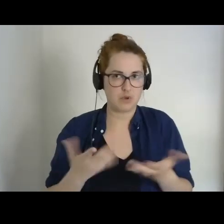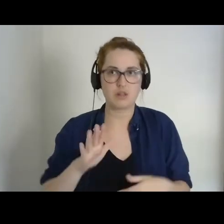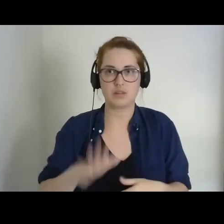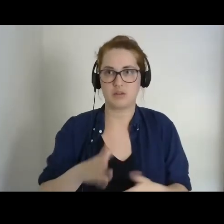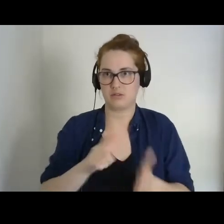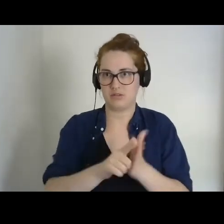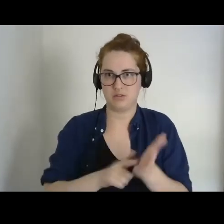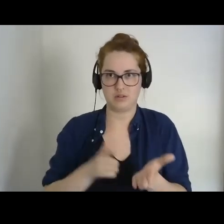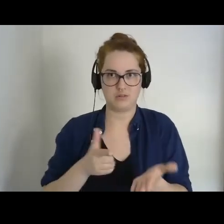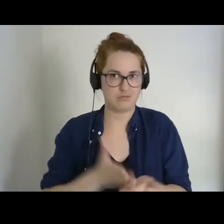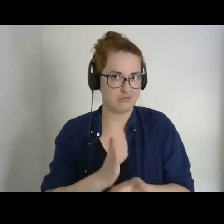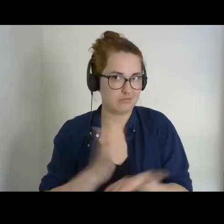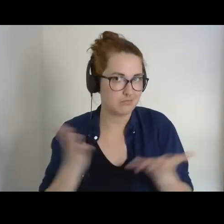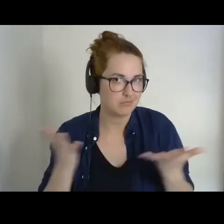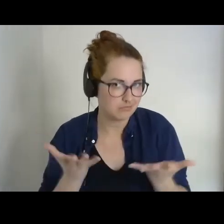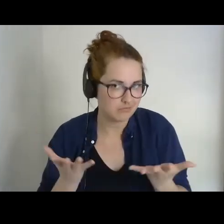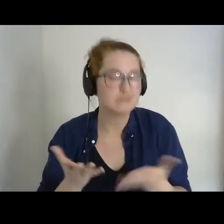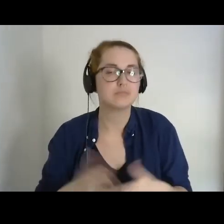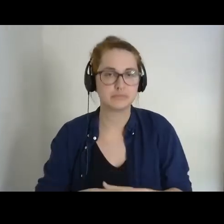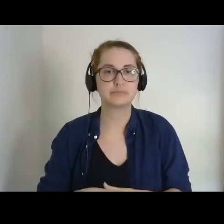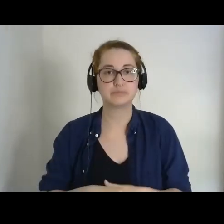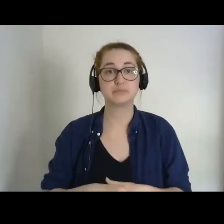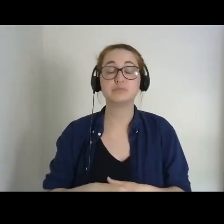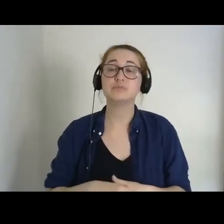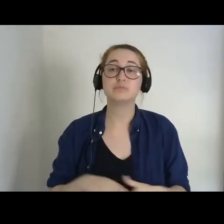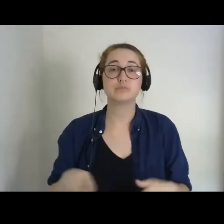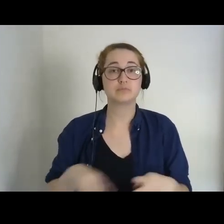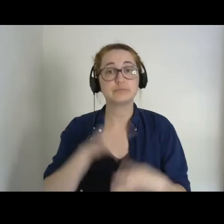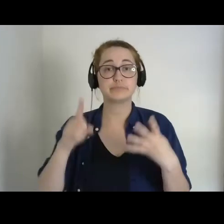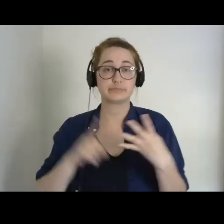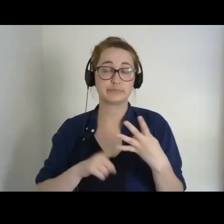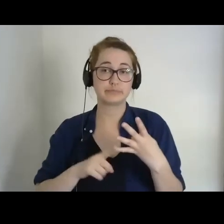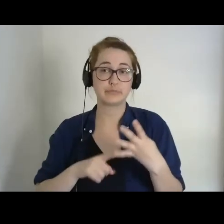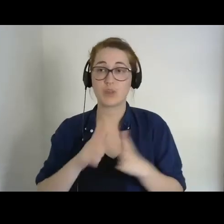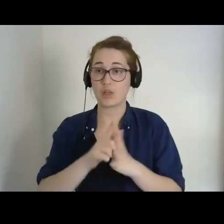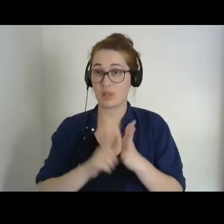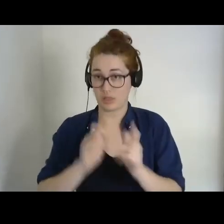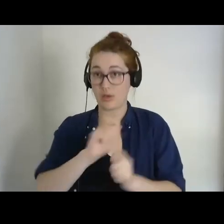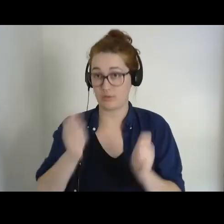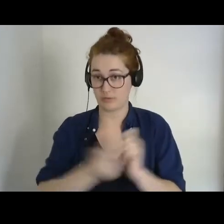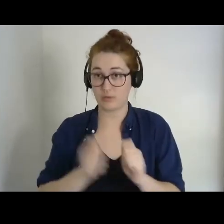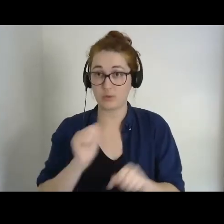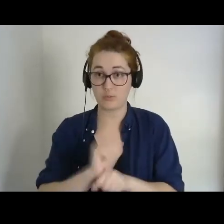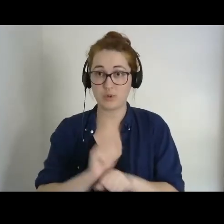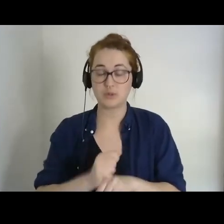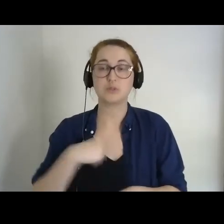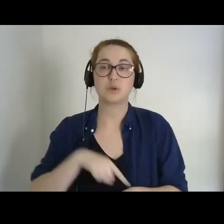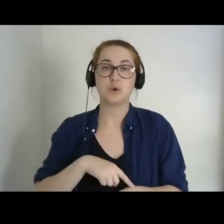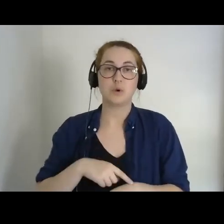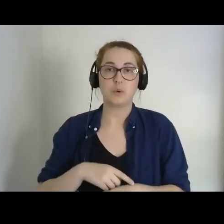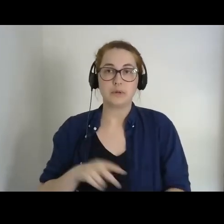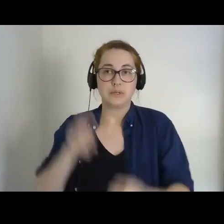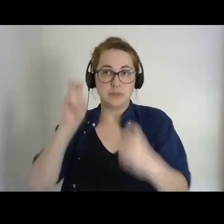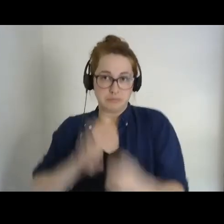rights. We also do quite a lot of law reform work, which is where we speak to governments and policymakers